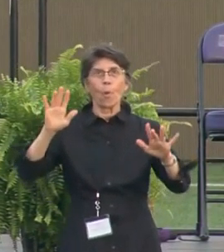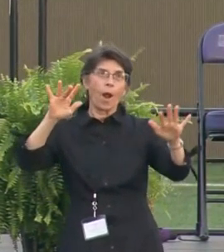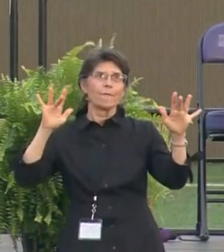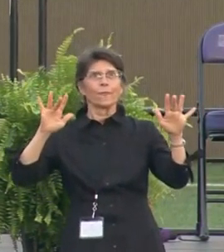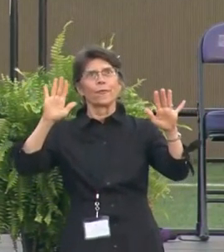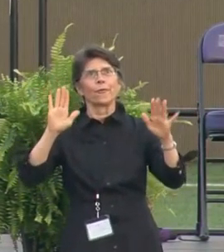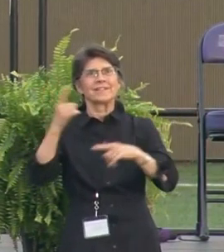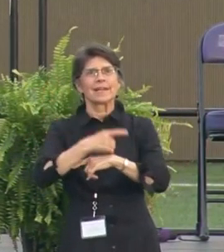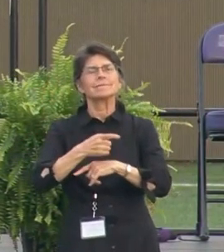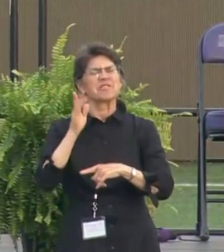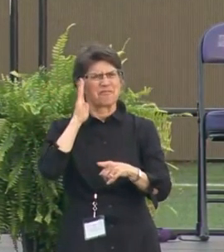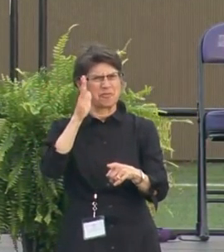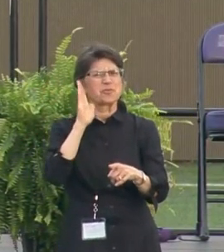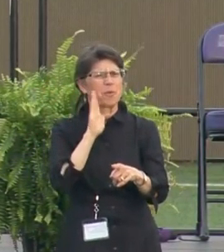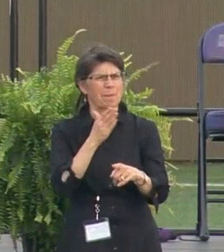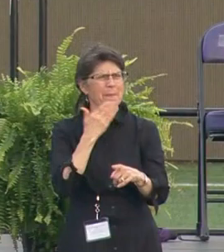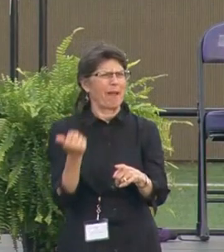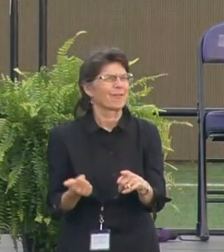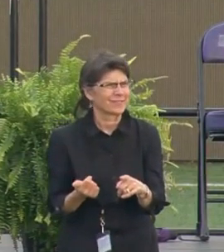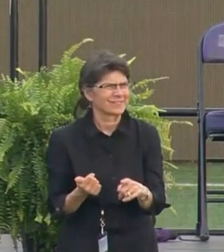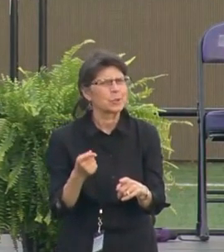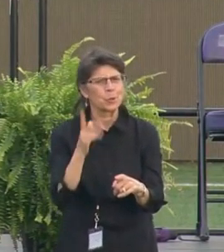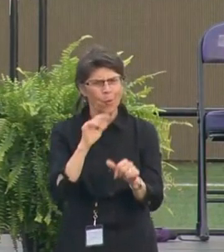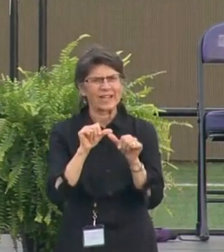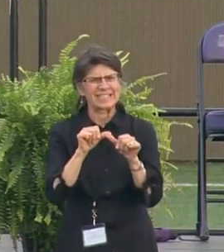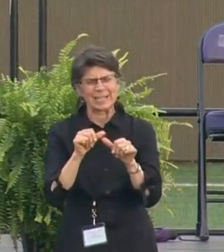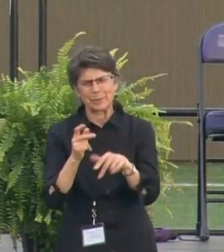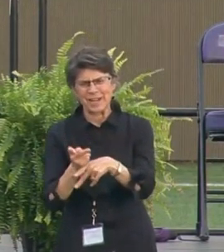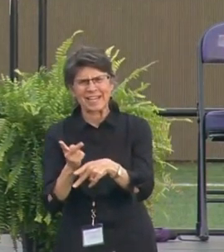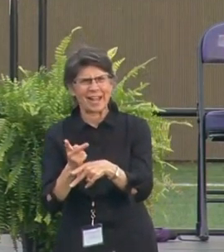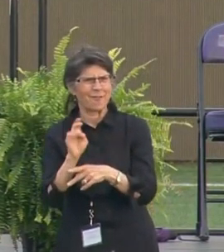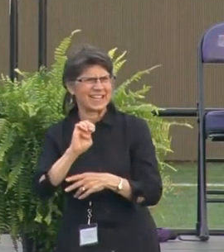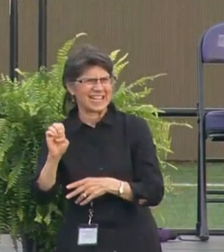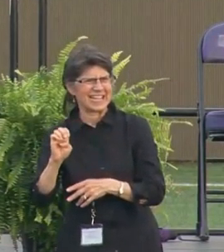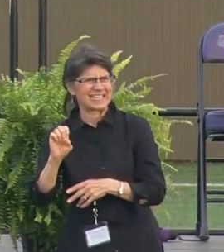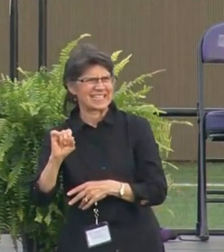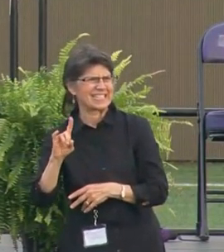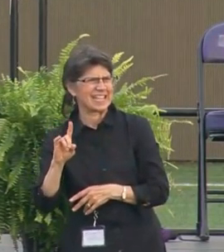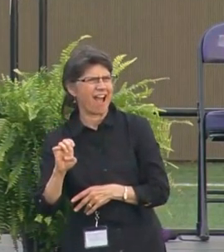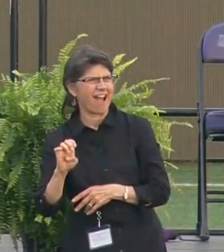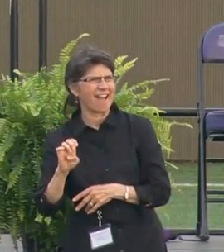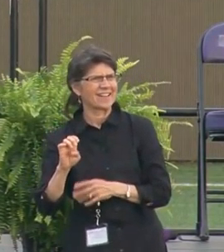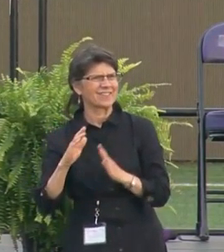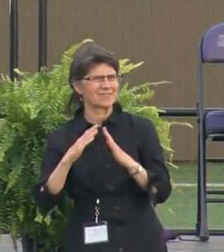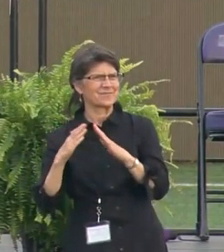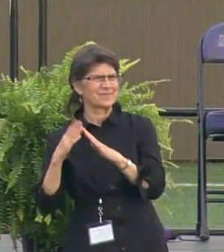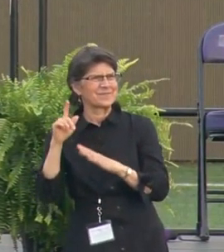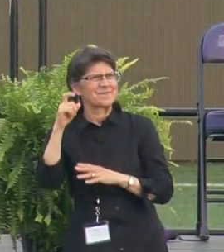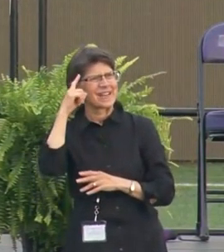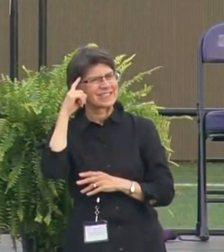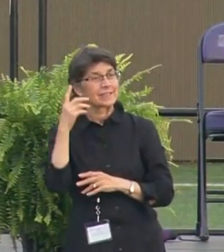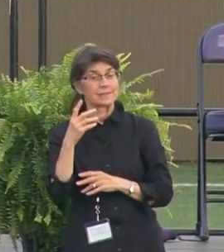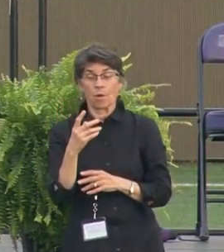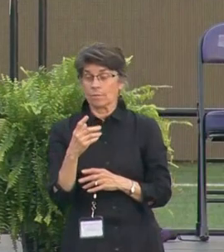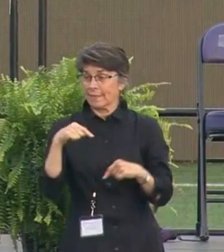keep looking out for each other, and you're going to keep looking out for the East Side, like so many have before you in this school's almost 100-year